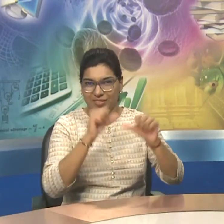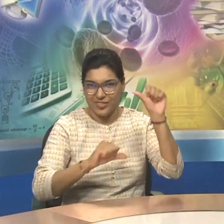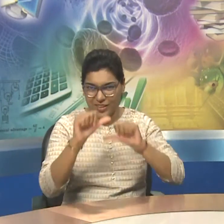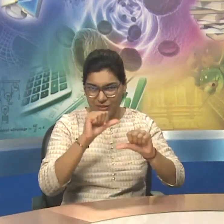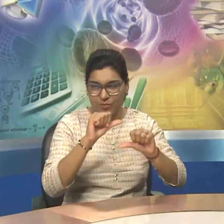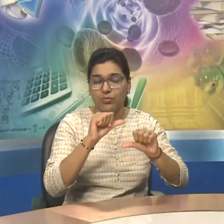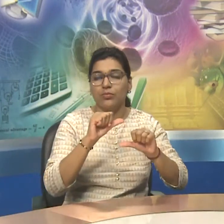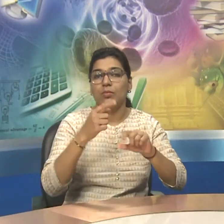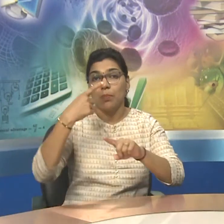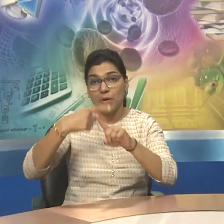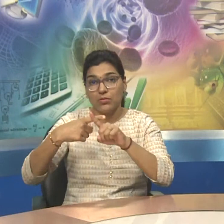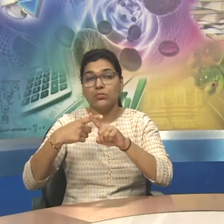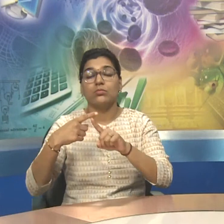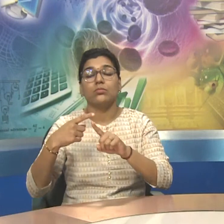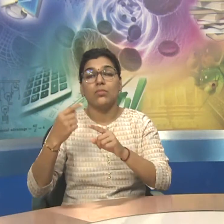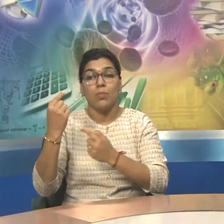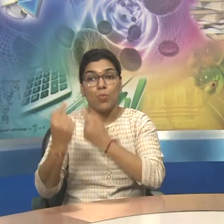some standard definitions.